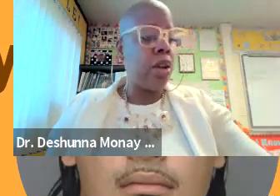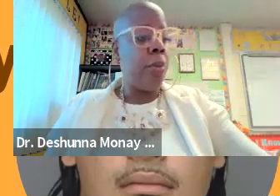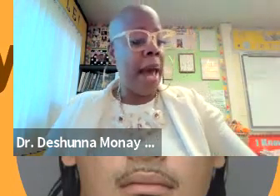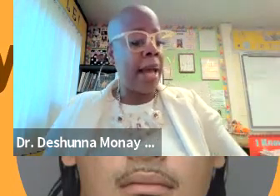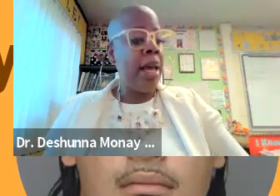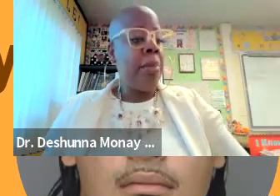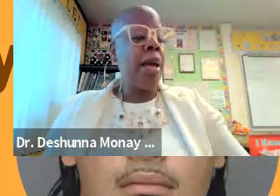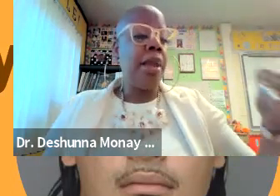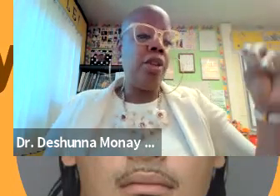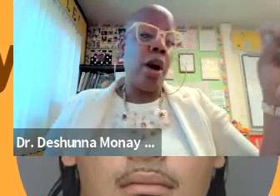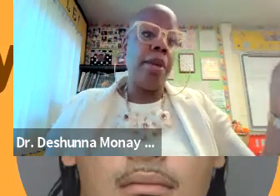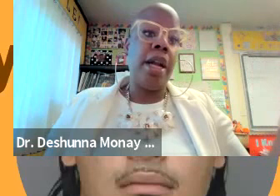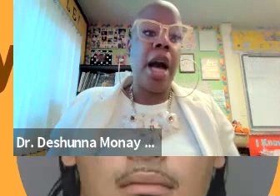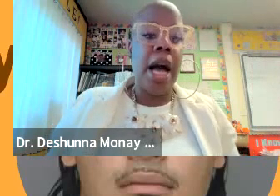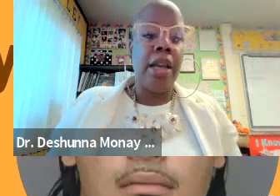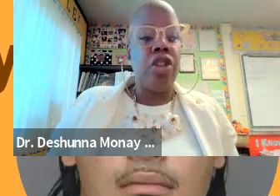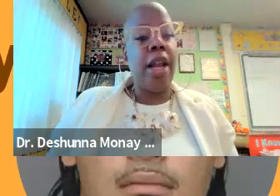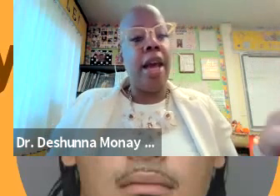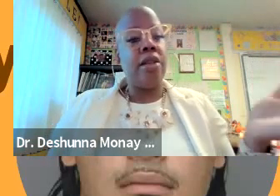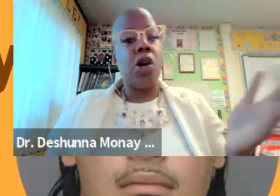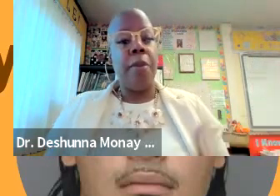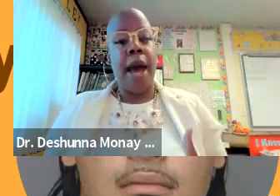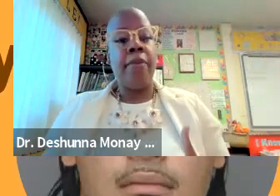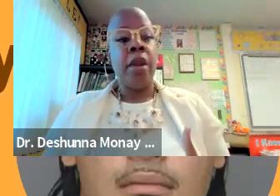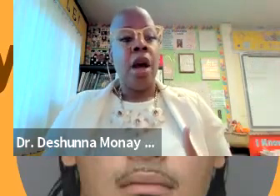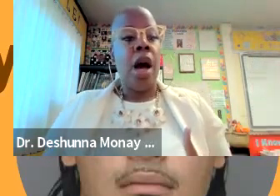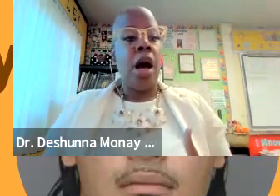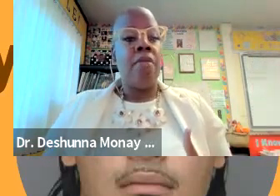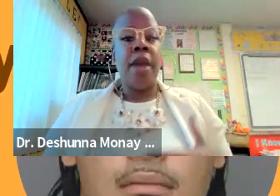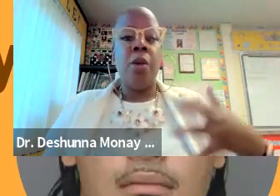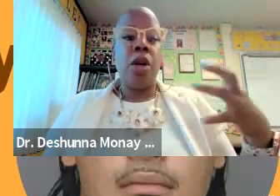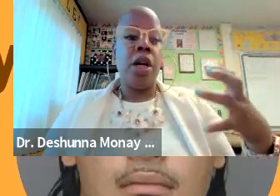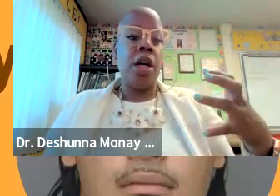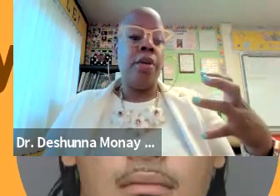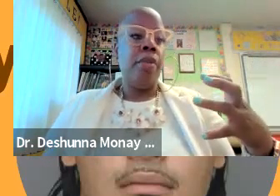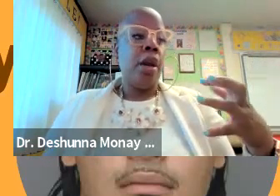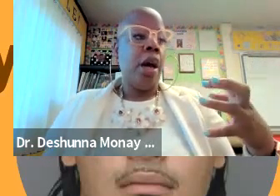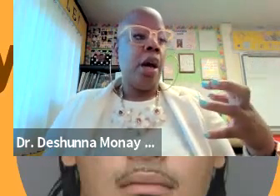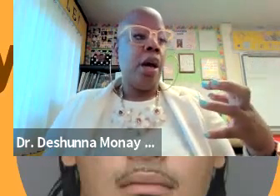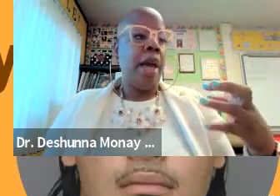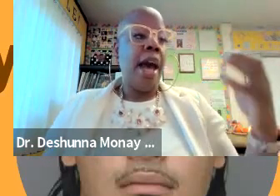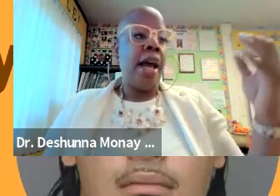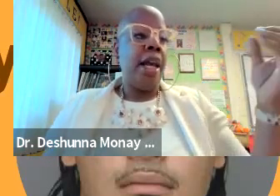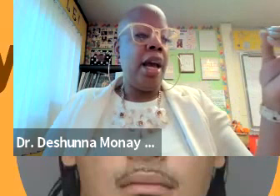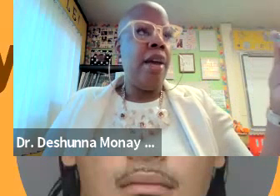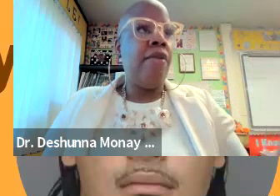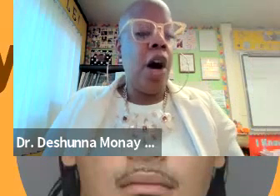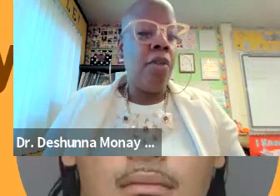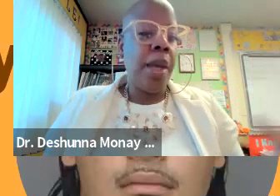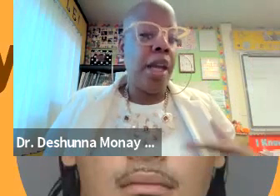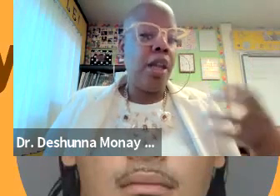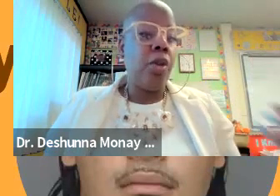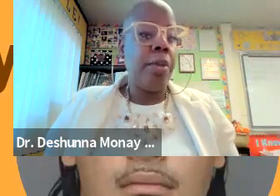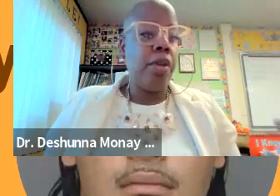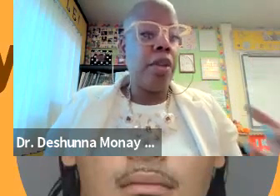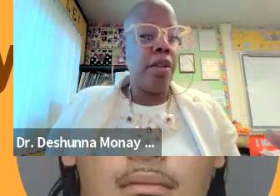and had to go back. Maybe they dropped out of college and had to go back. They had